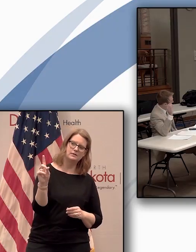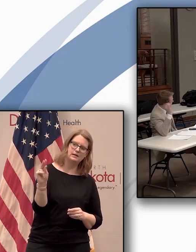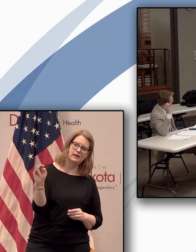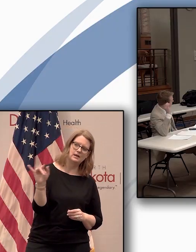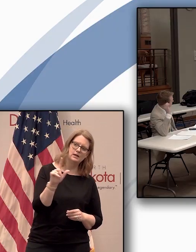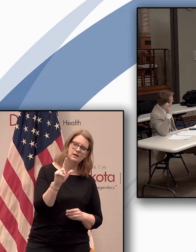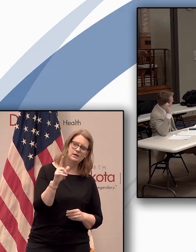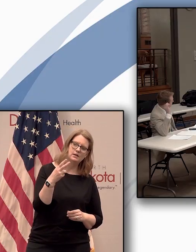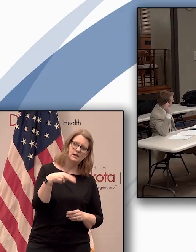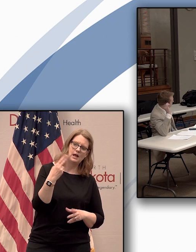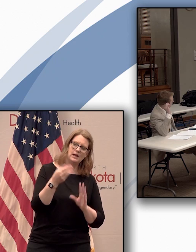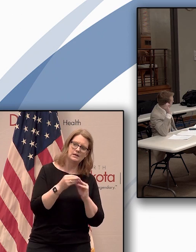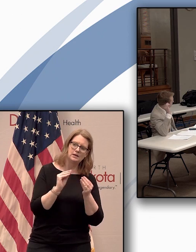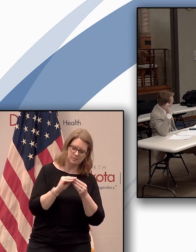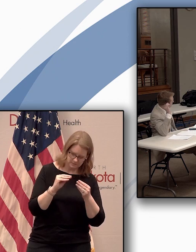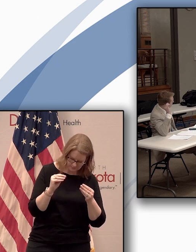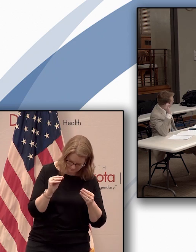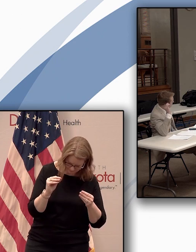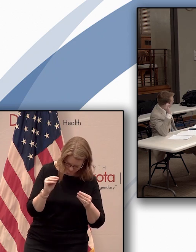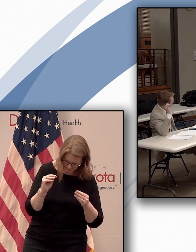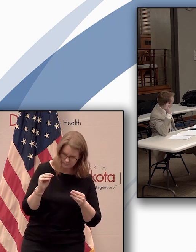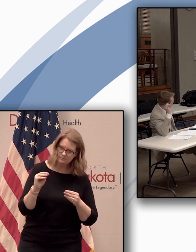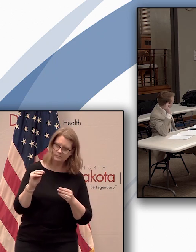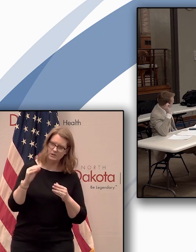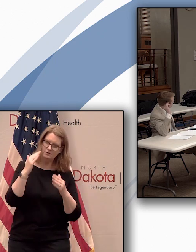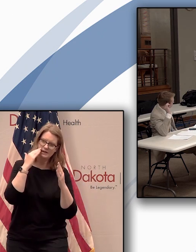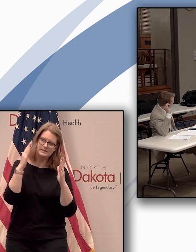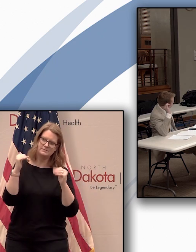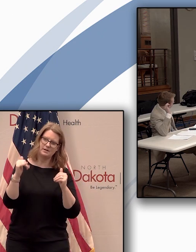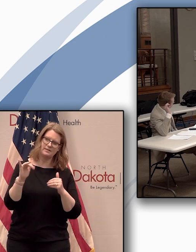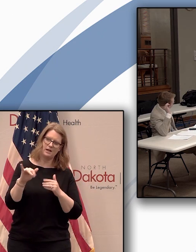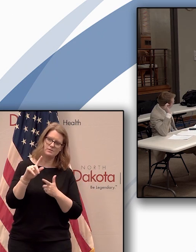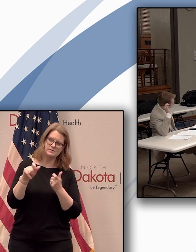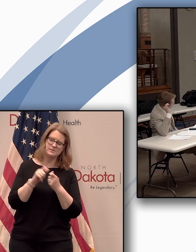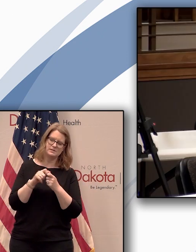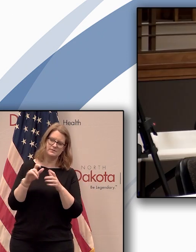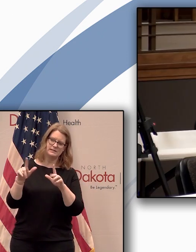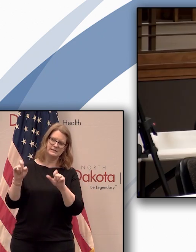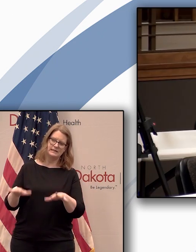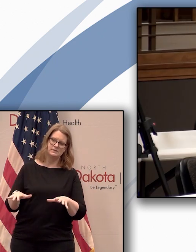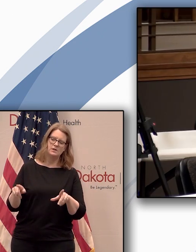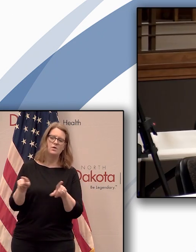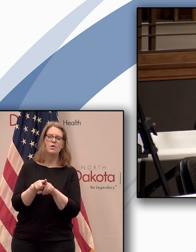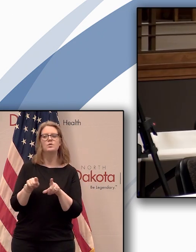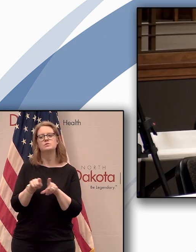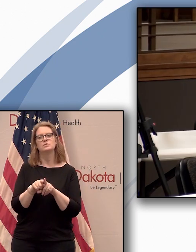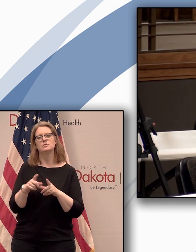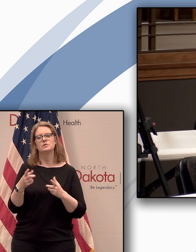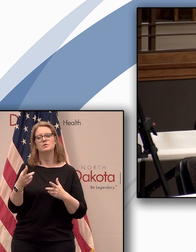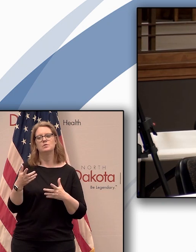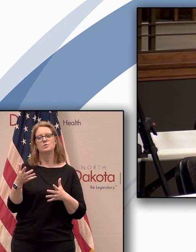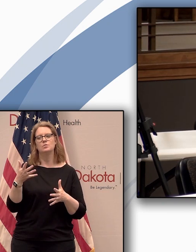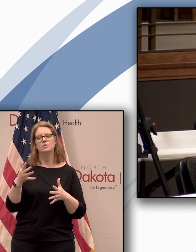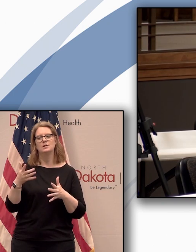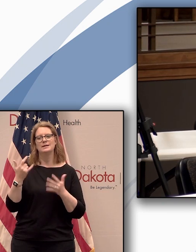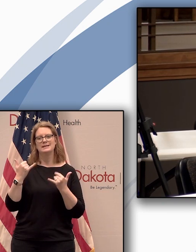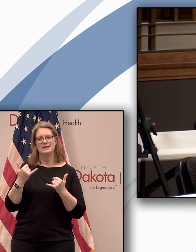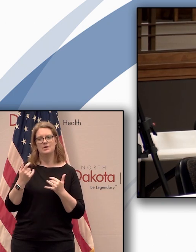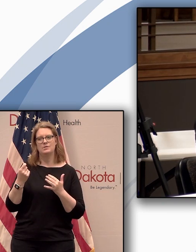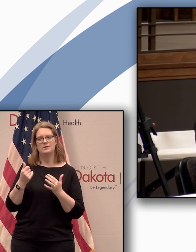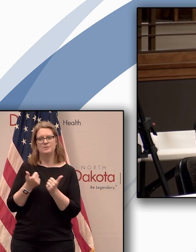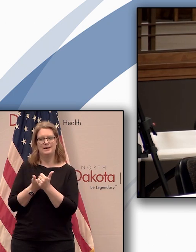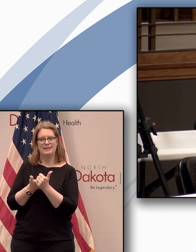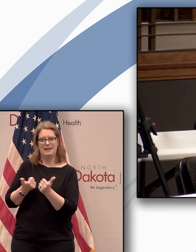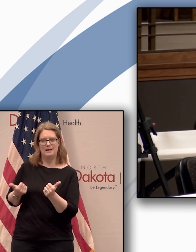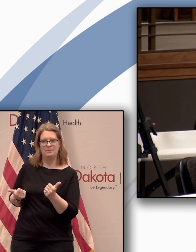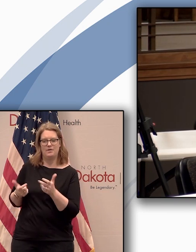with the high numbers lately, I know you guys have said you've expected that with the targeted testing, but you've also said that we're kind of lagging behind the rest of